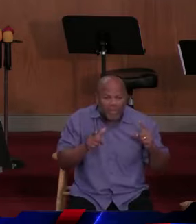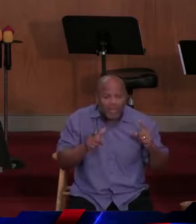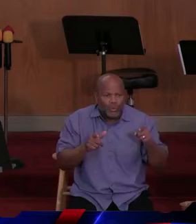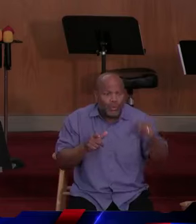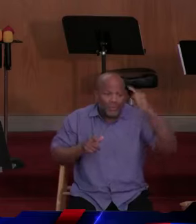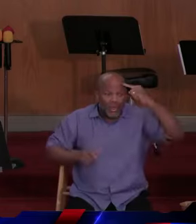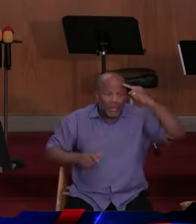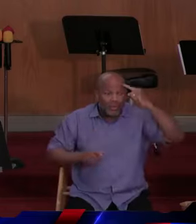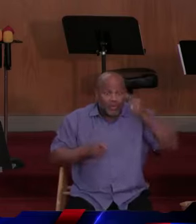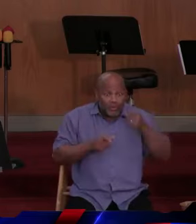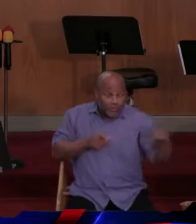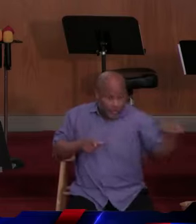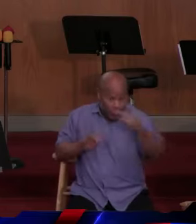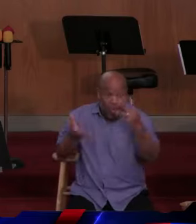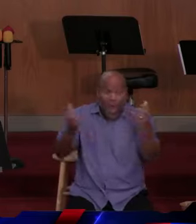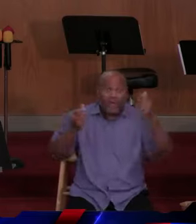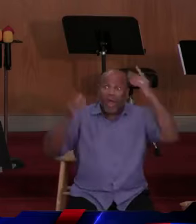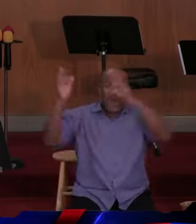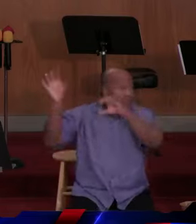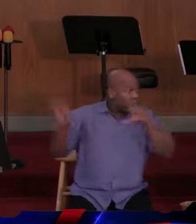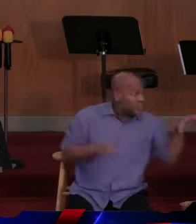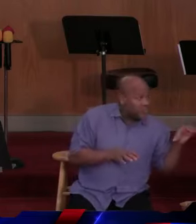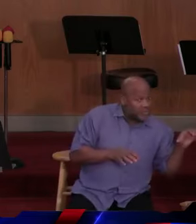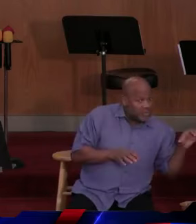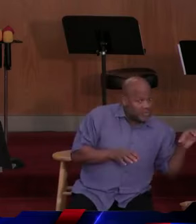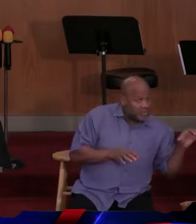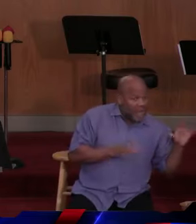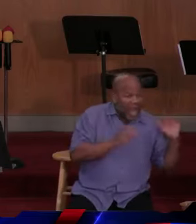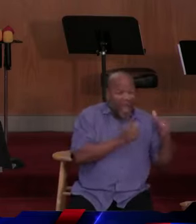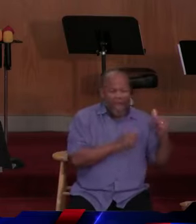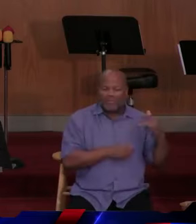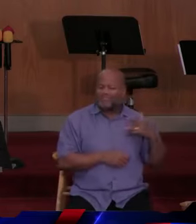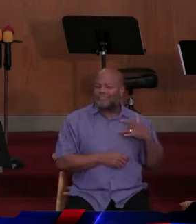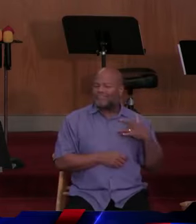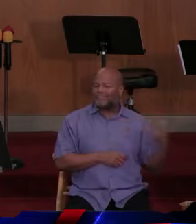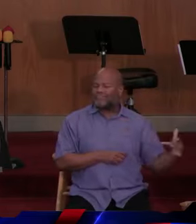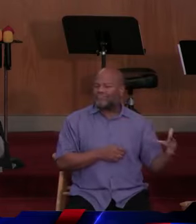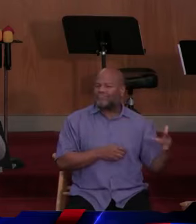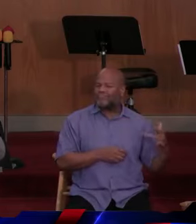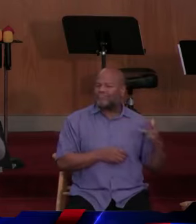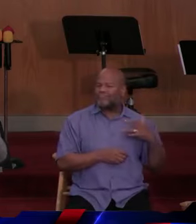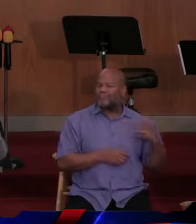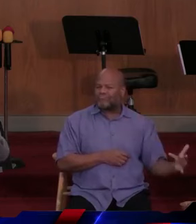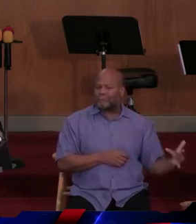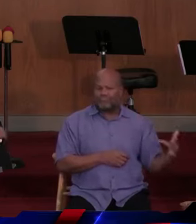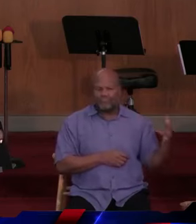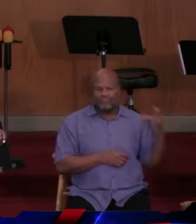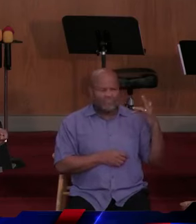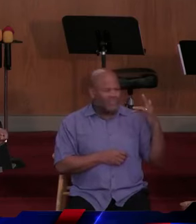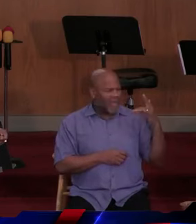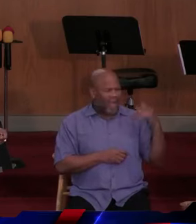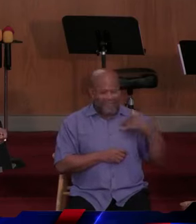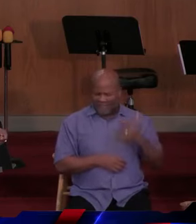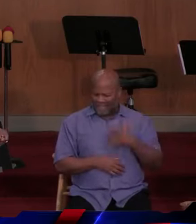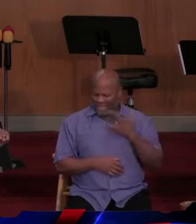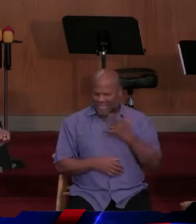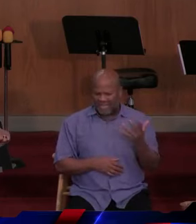do, and how you get, and how we have a propensity and a proclivity to get in our feelings